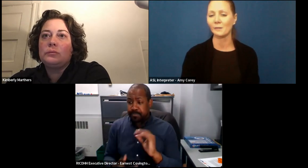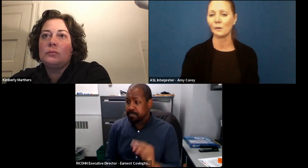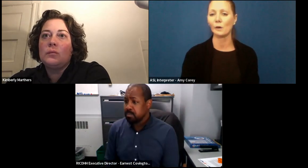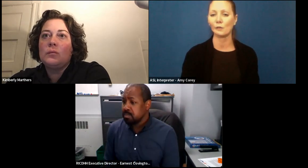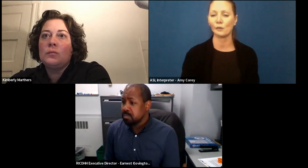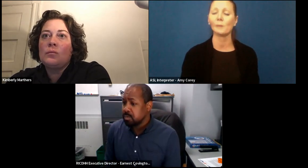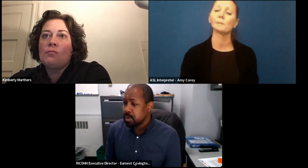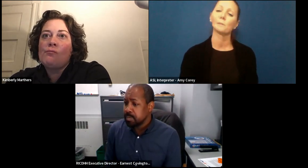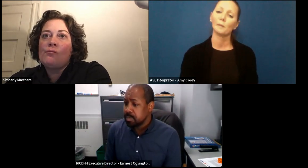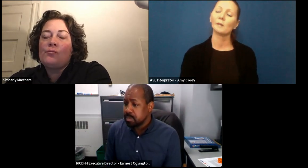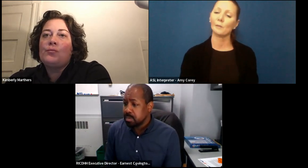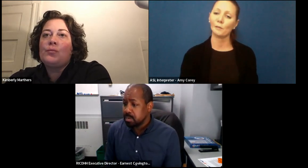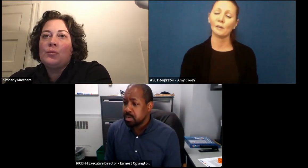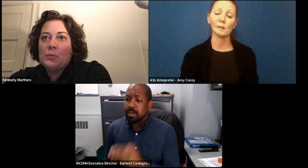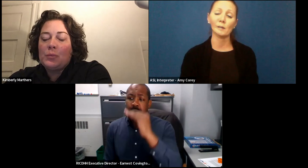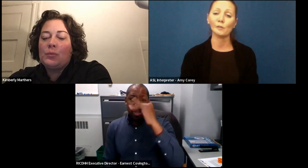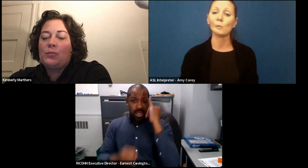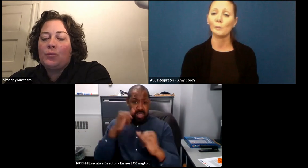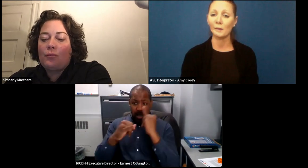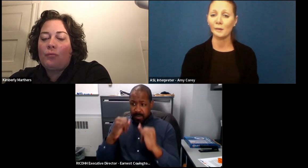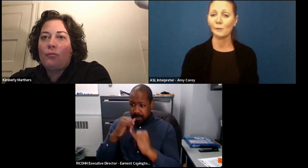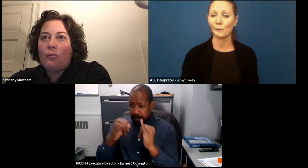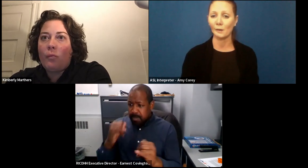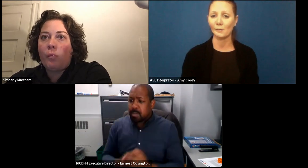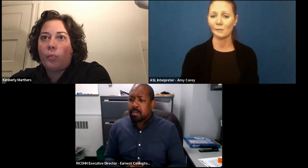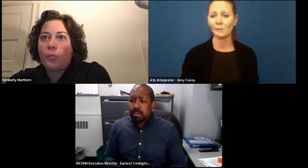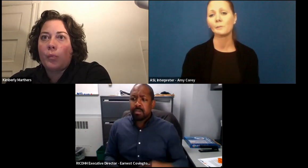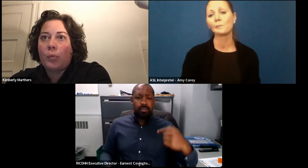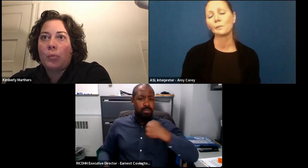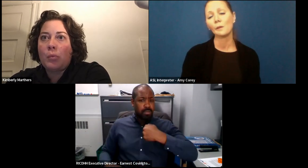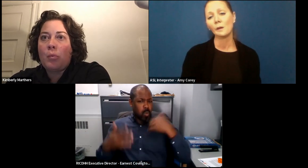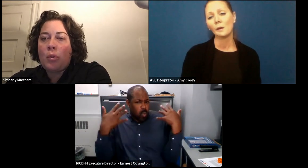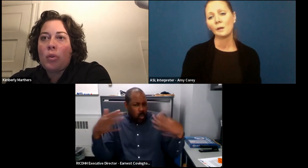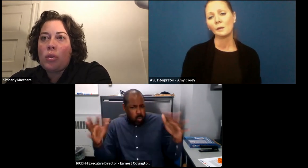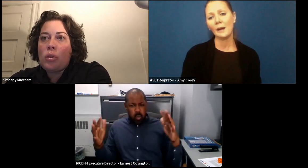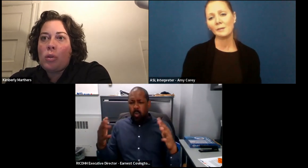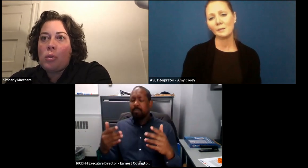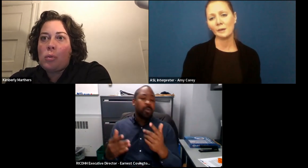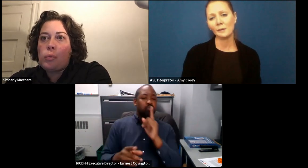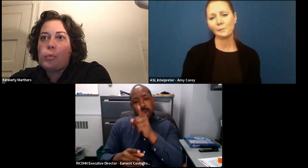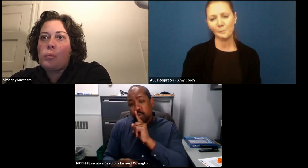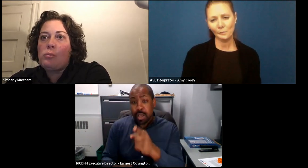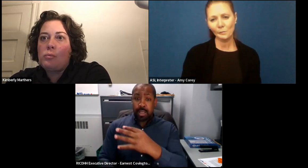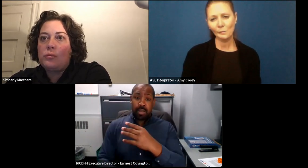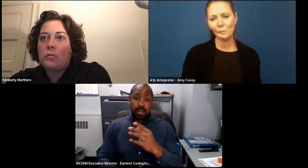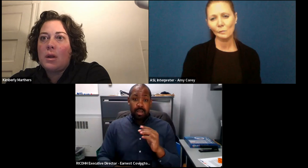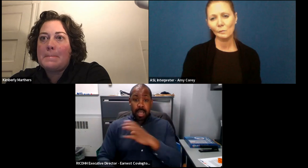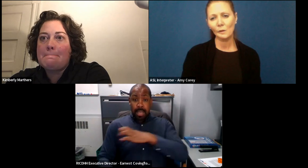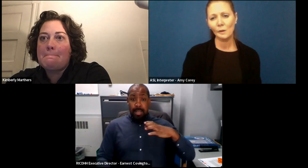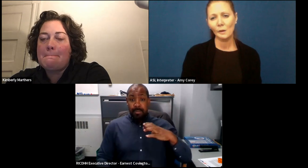and a single culture. Diversity and inclusion will be key for this. Lastly,